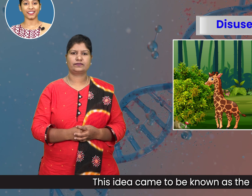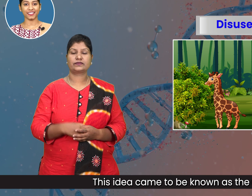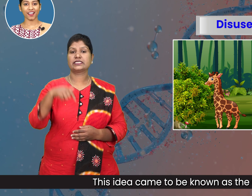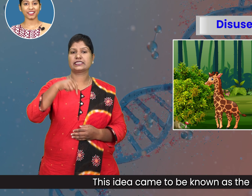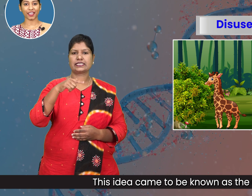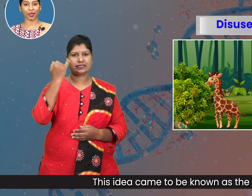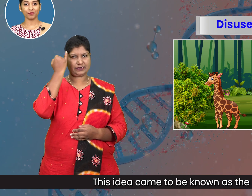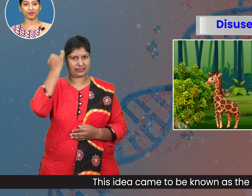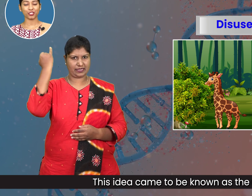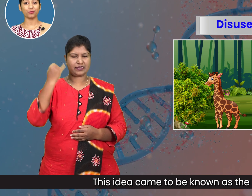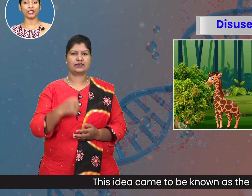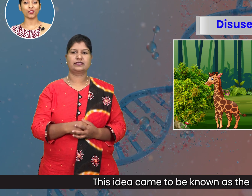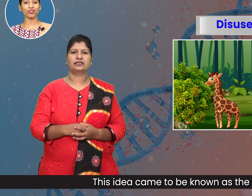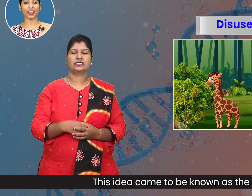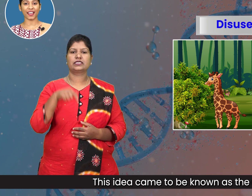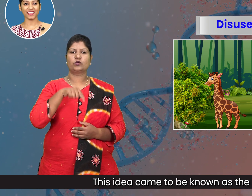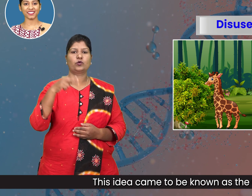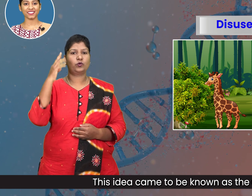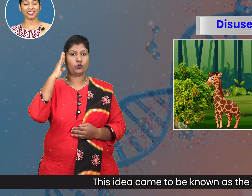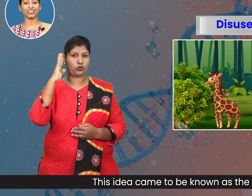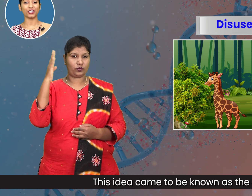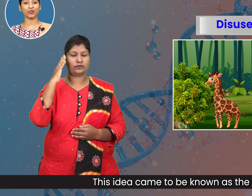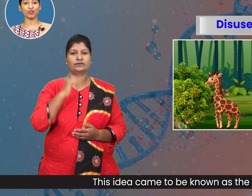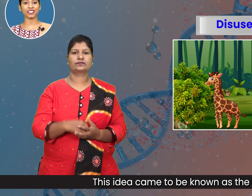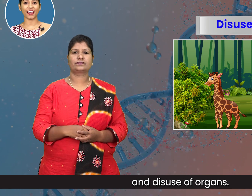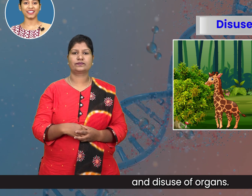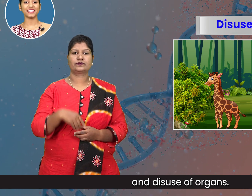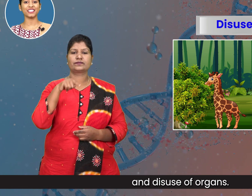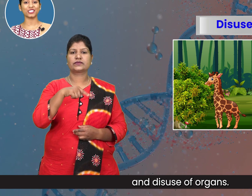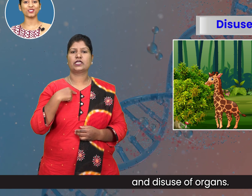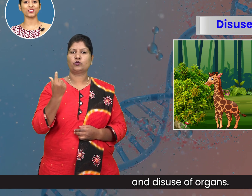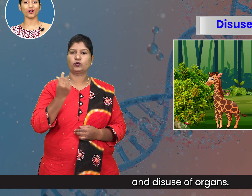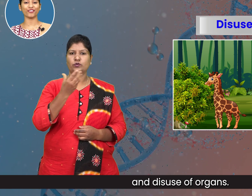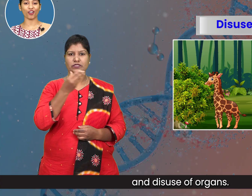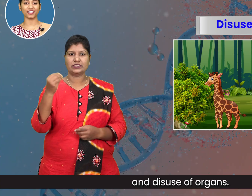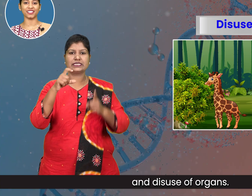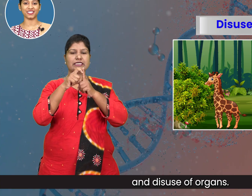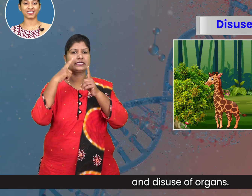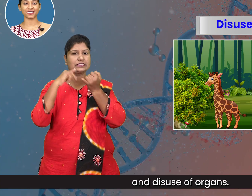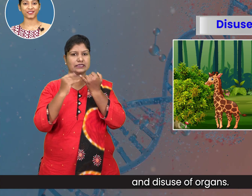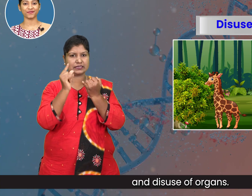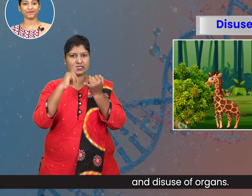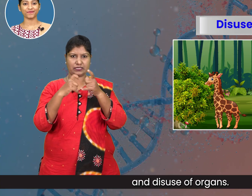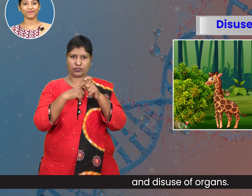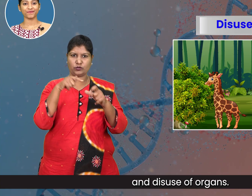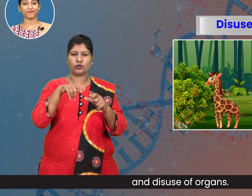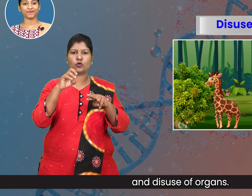This idea came to be known as the use and disuse of organs.